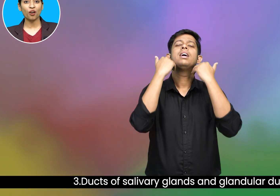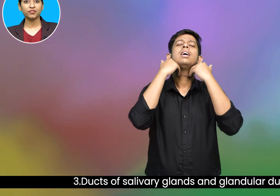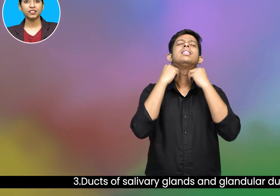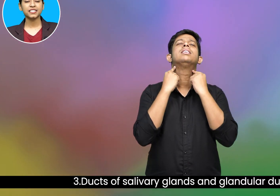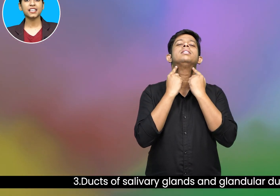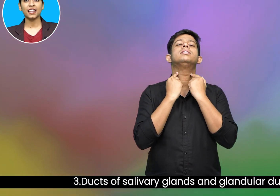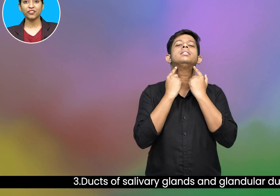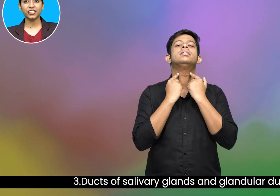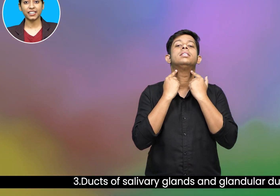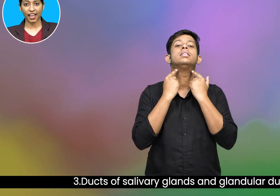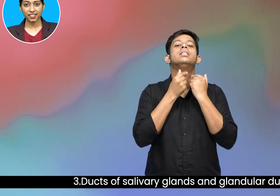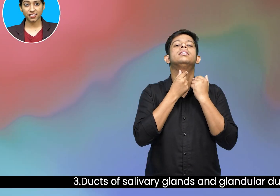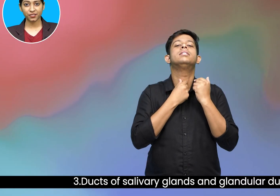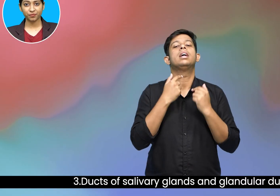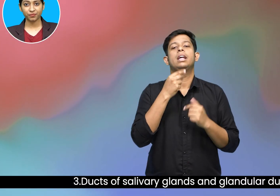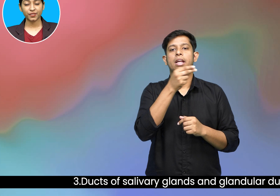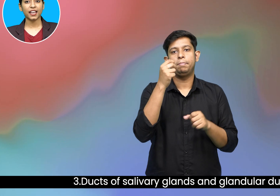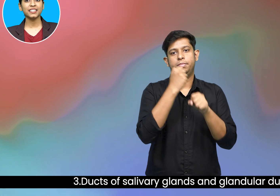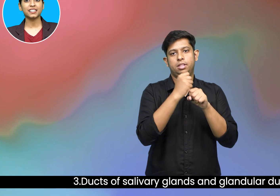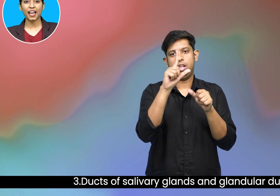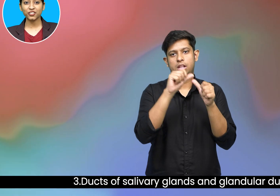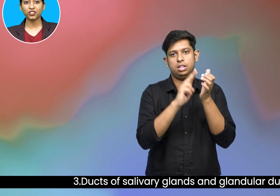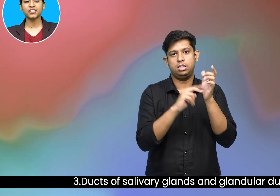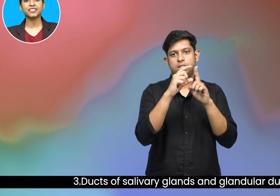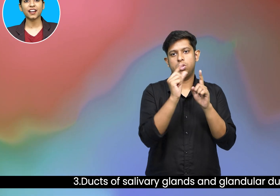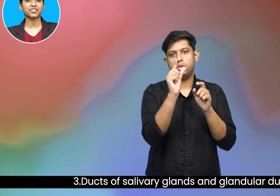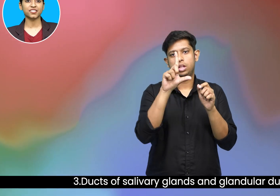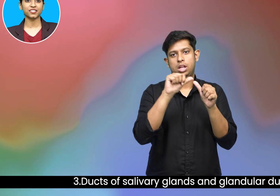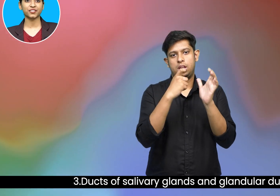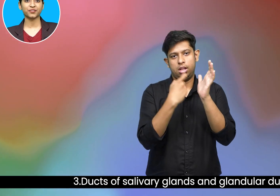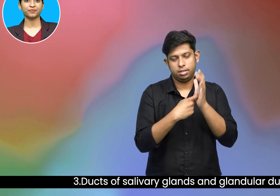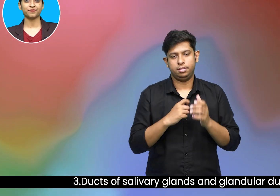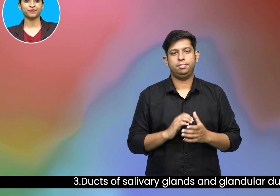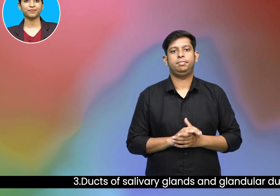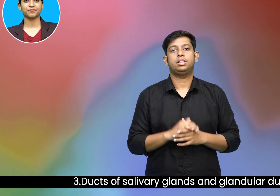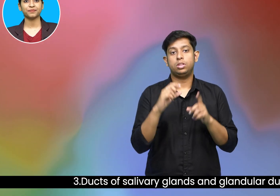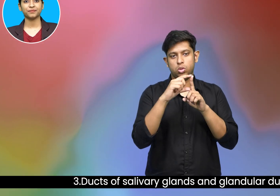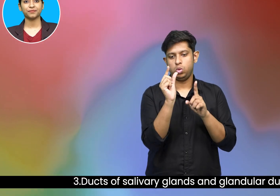Ducts of salivary glands and glandular ducts.